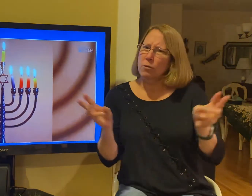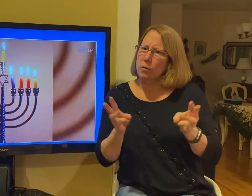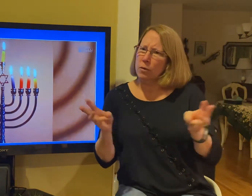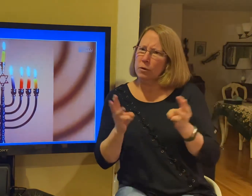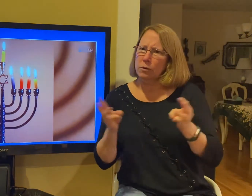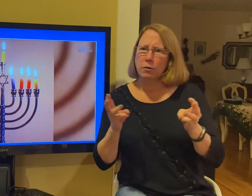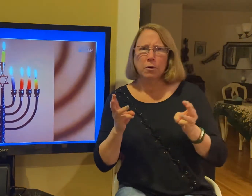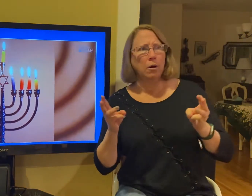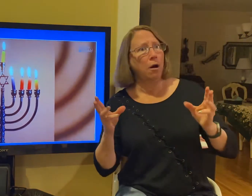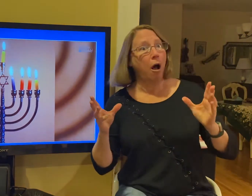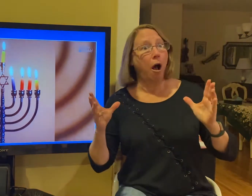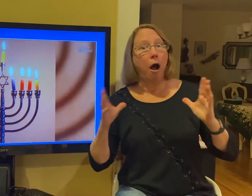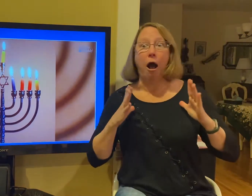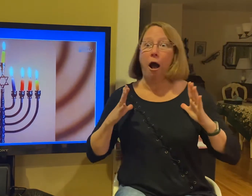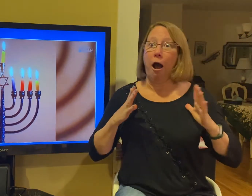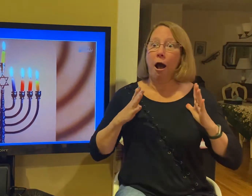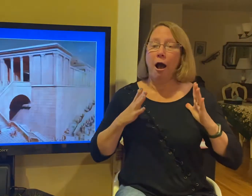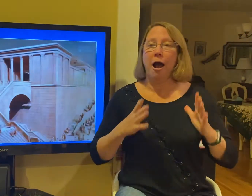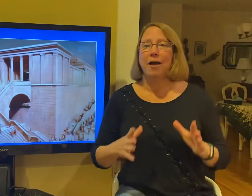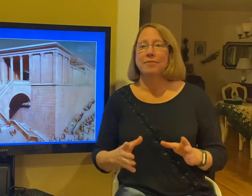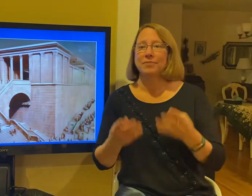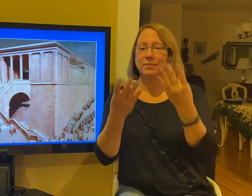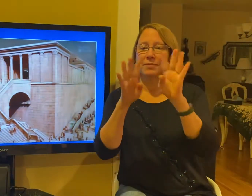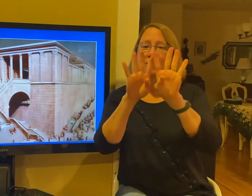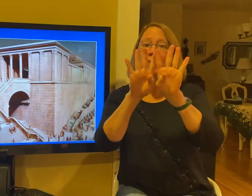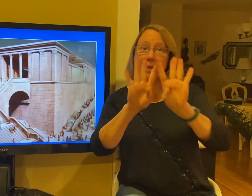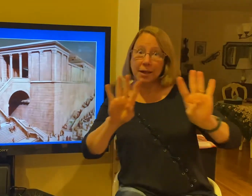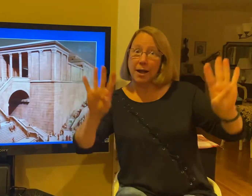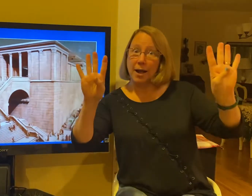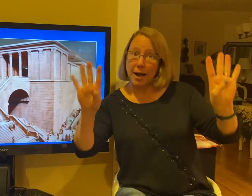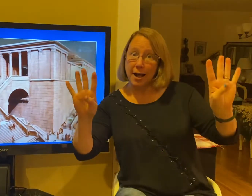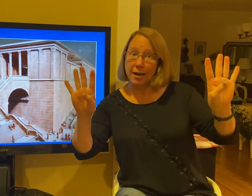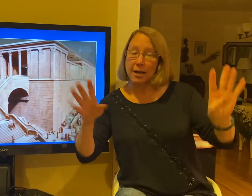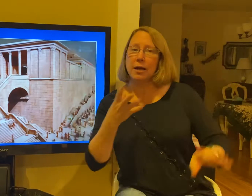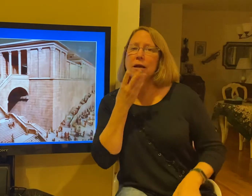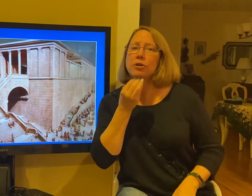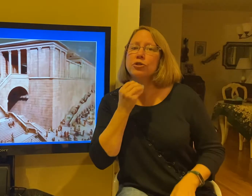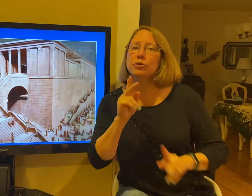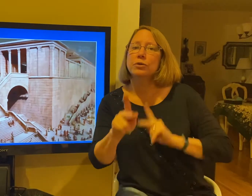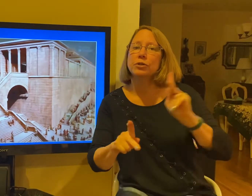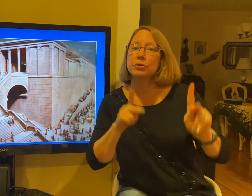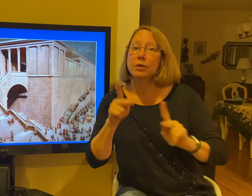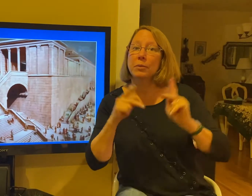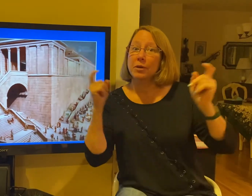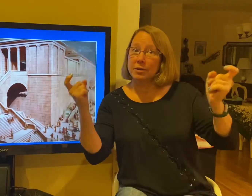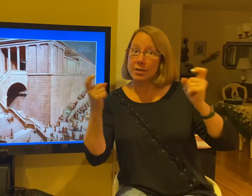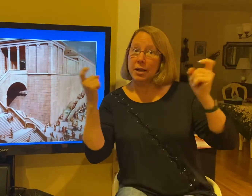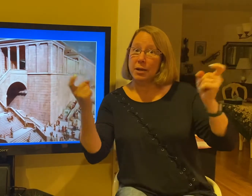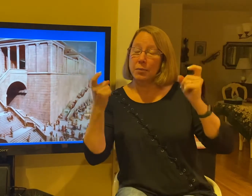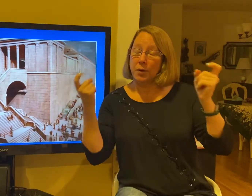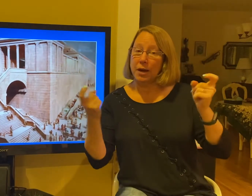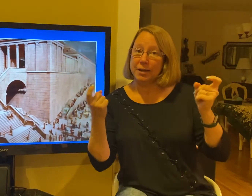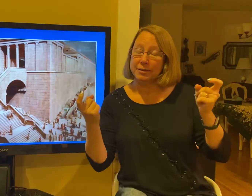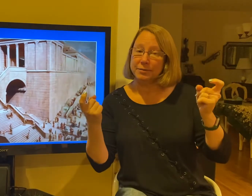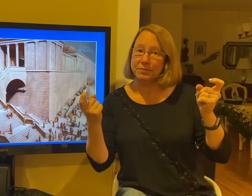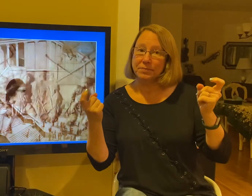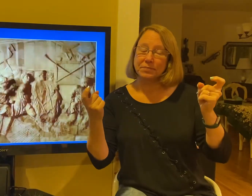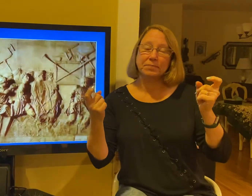Hanukkah. Jewish people celebrate the rededication of the Second Temple in Jerusalem during the 2nd century BC.